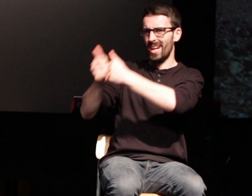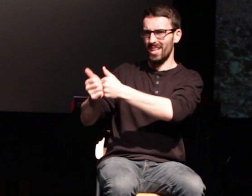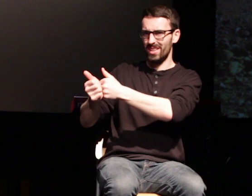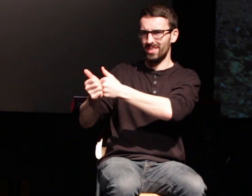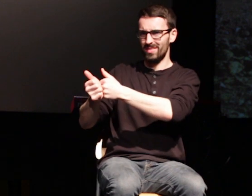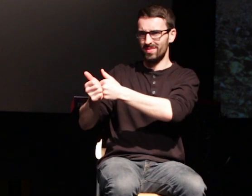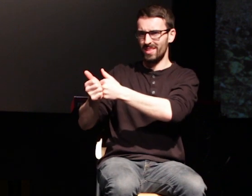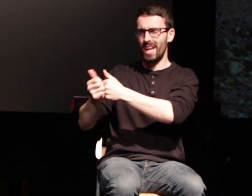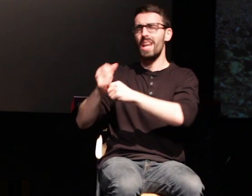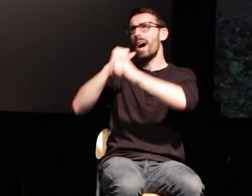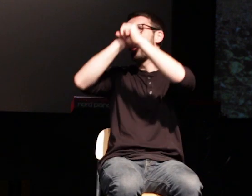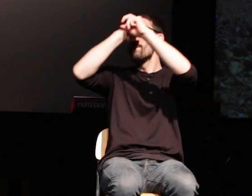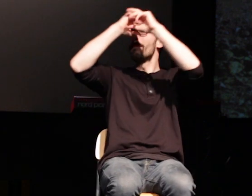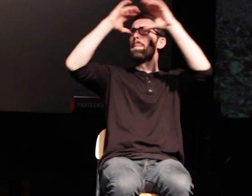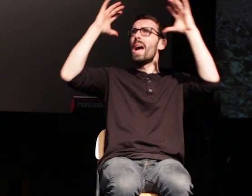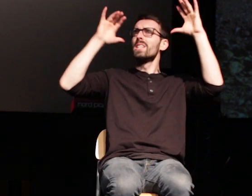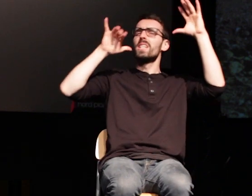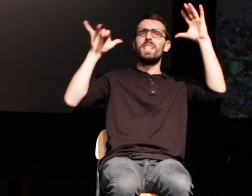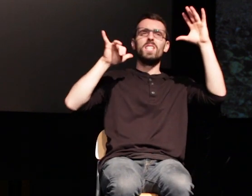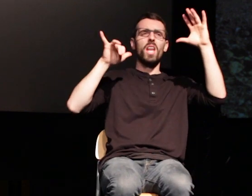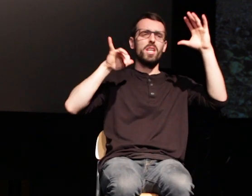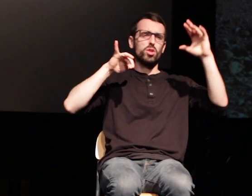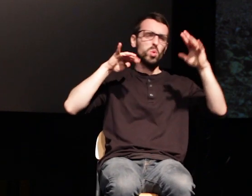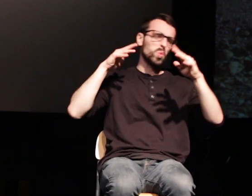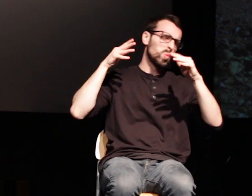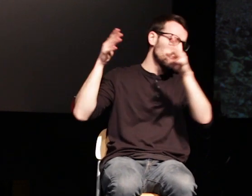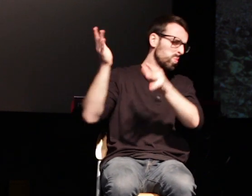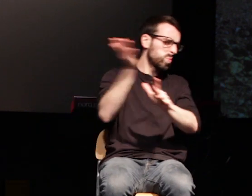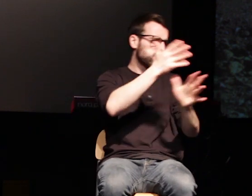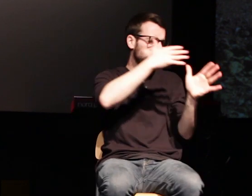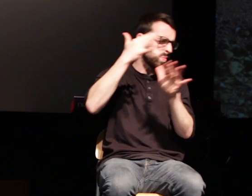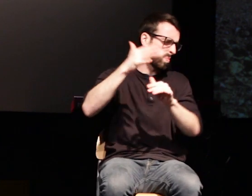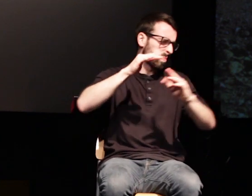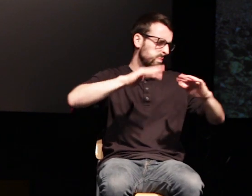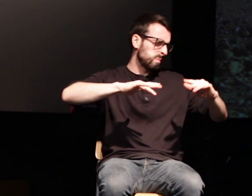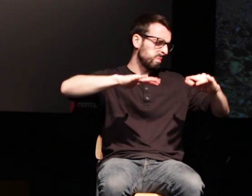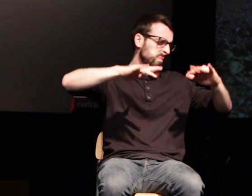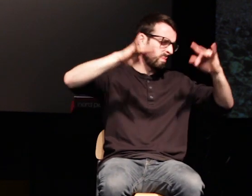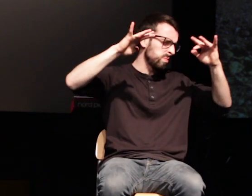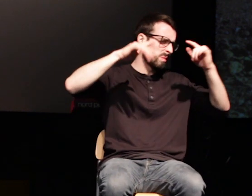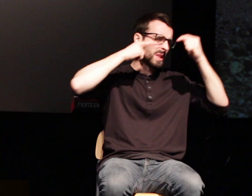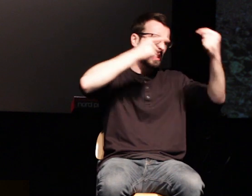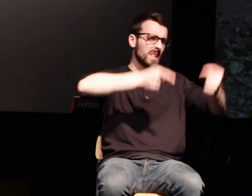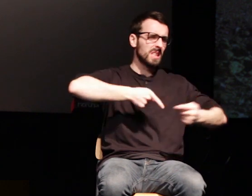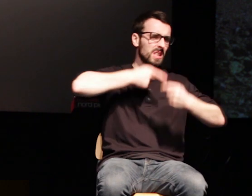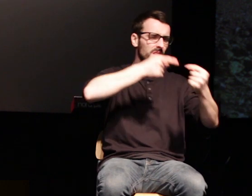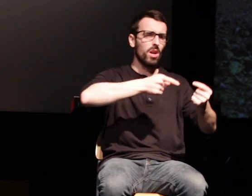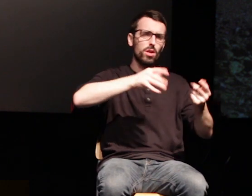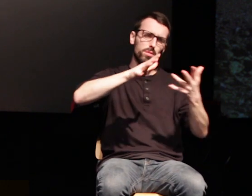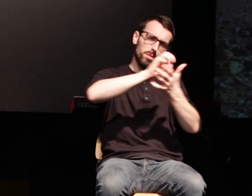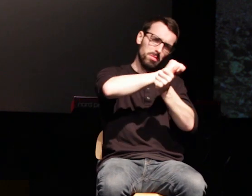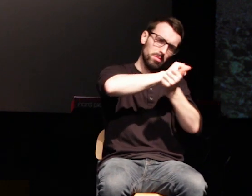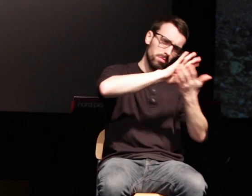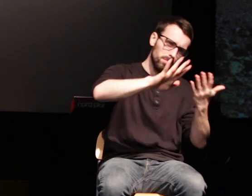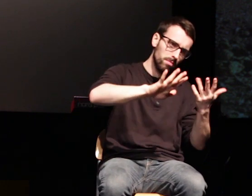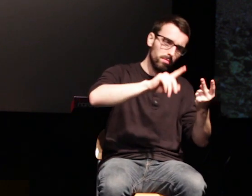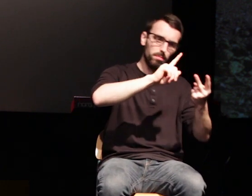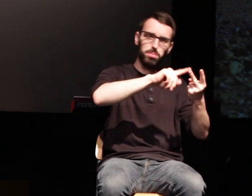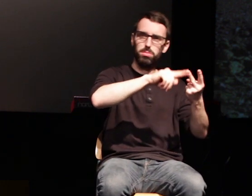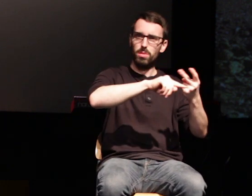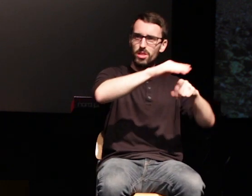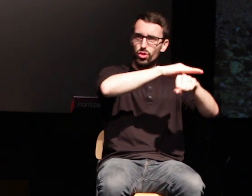that rolls in, and the waters rise, and the wind blows, and it does destruction on superficial